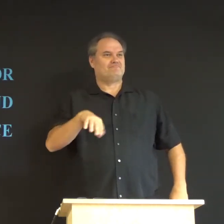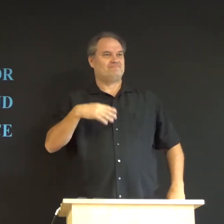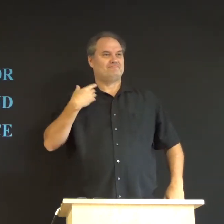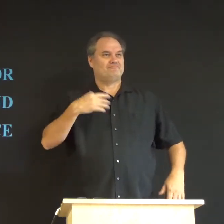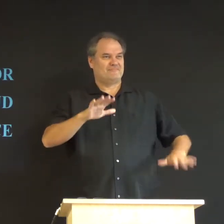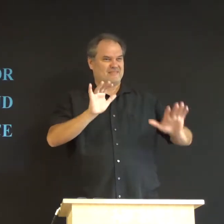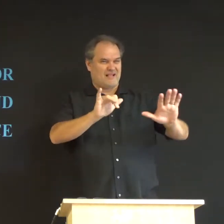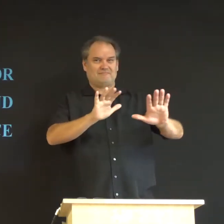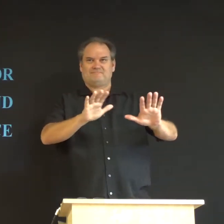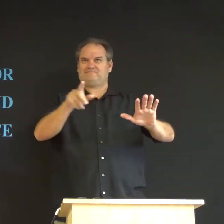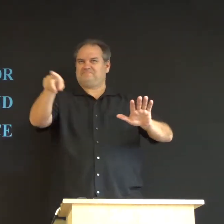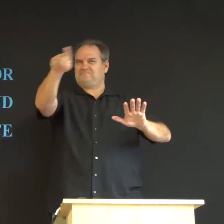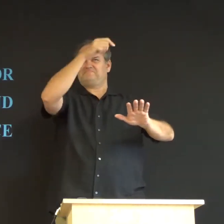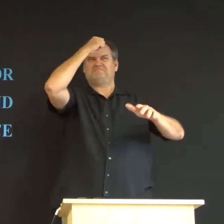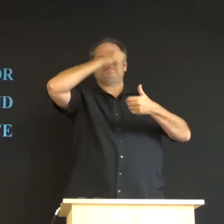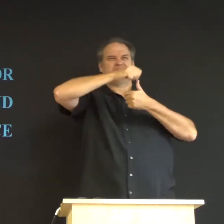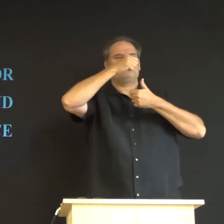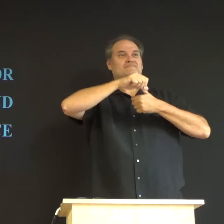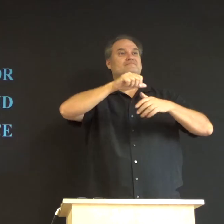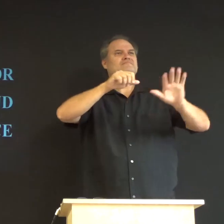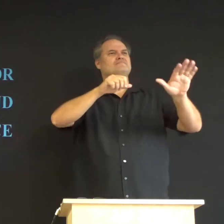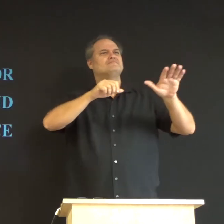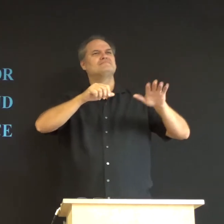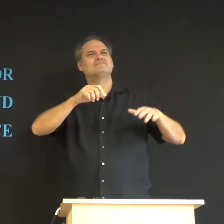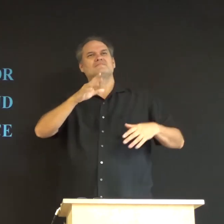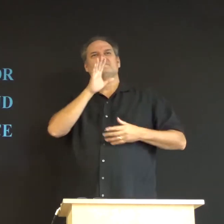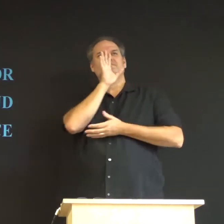Manu, the second tower be hit. I